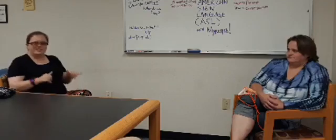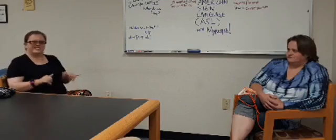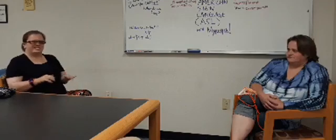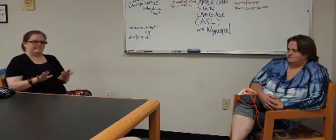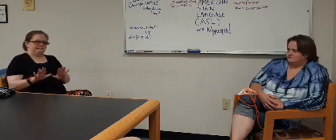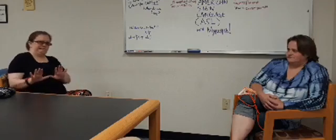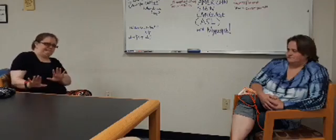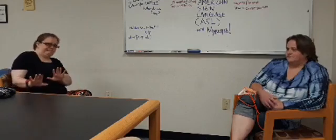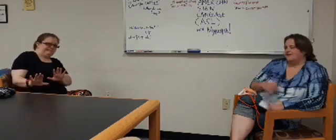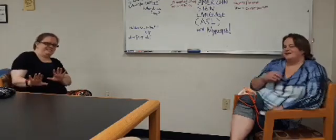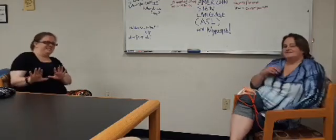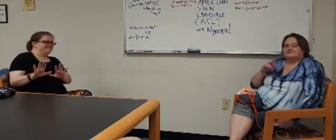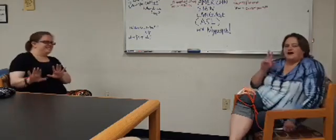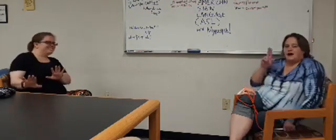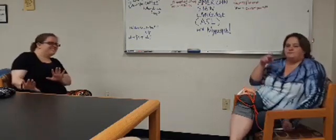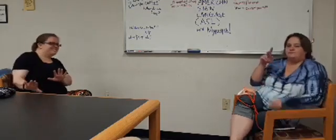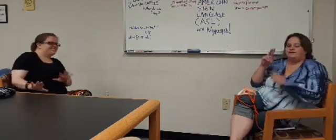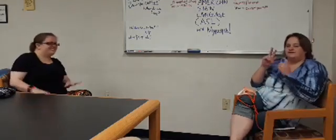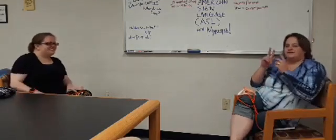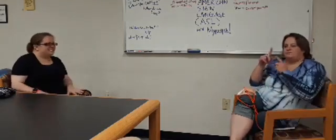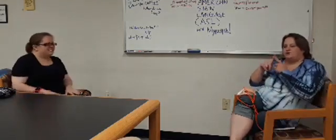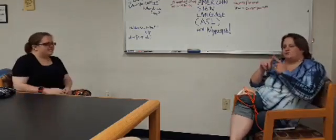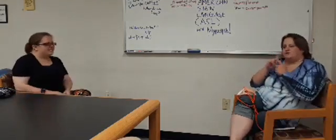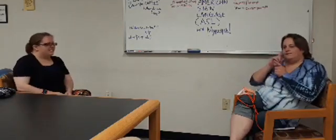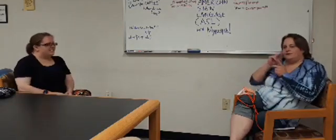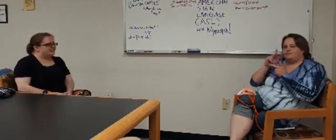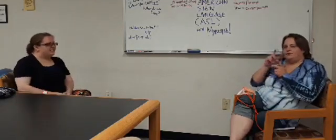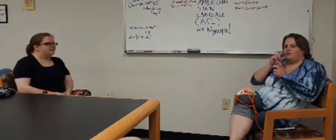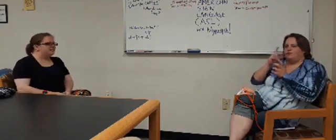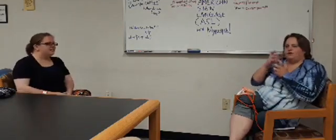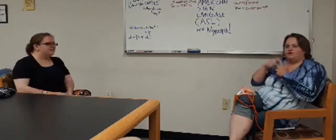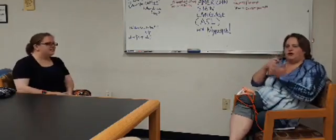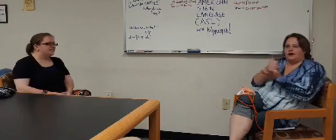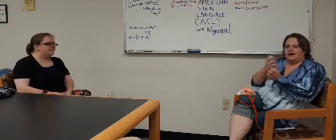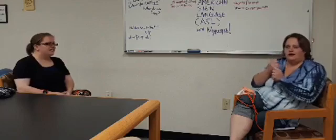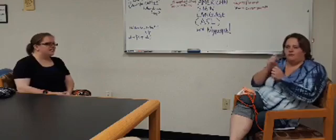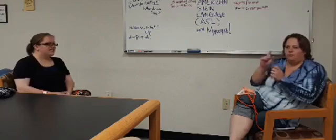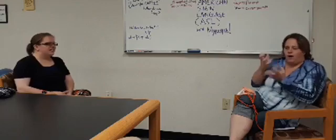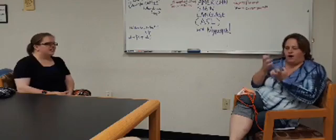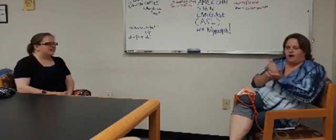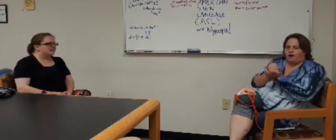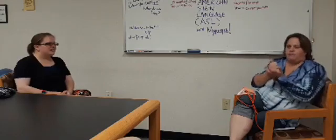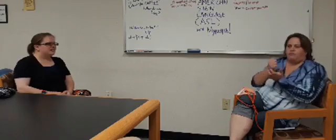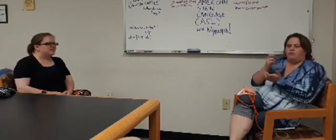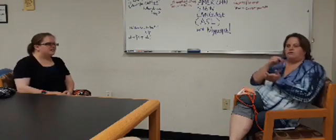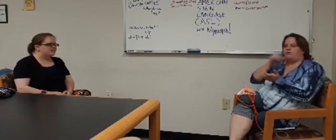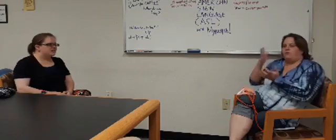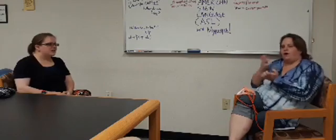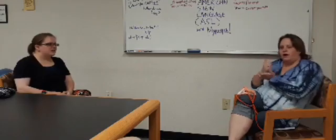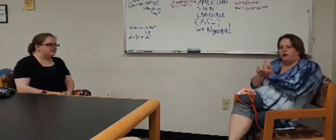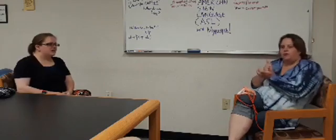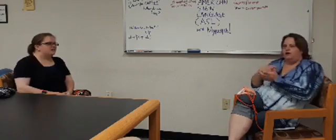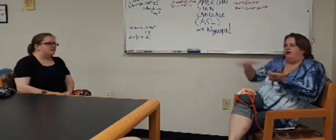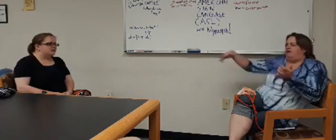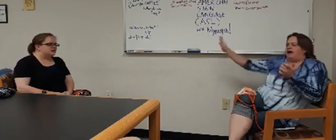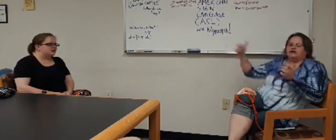like. It's up to the people who want help or not want help. Oh, I could do